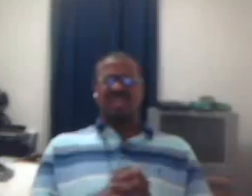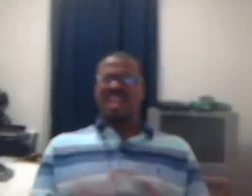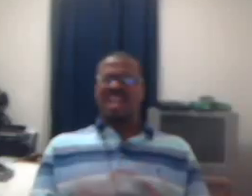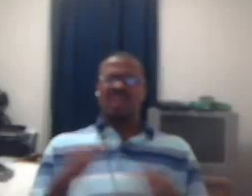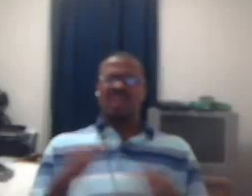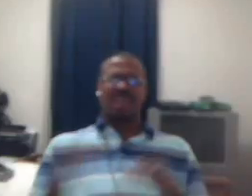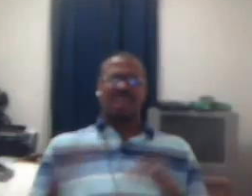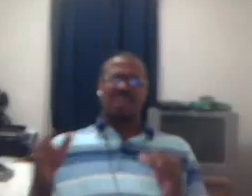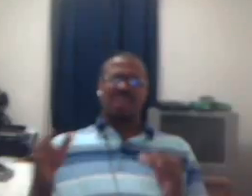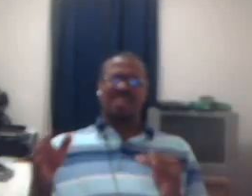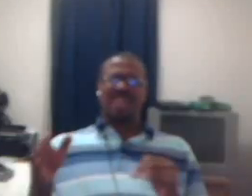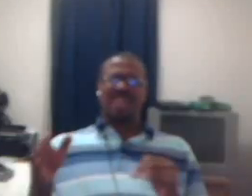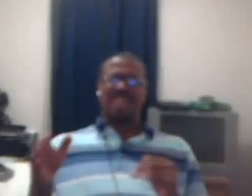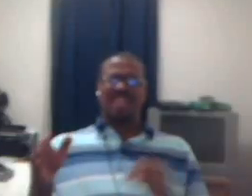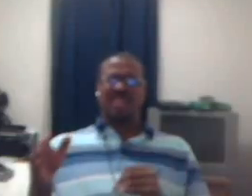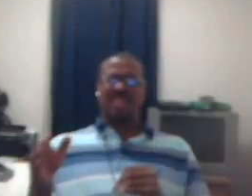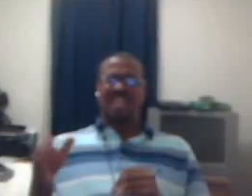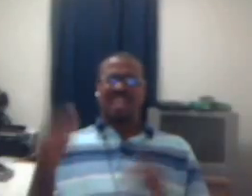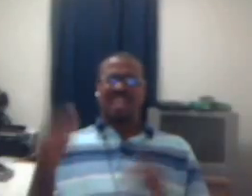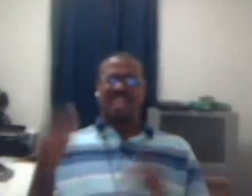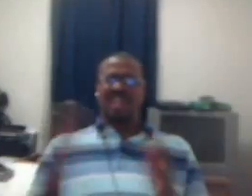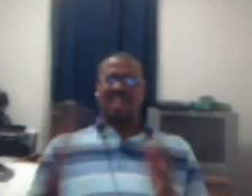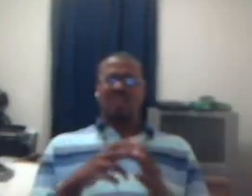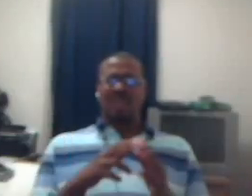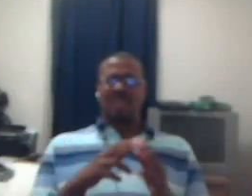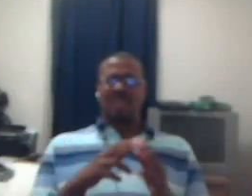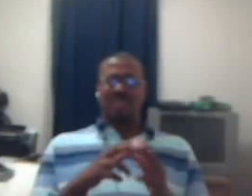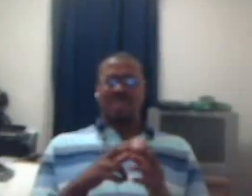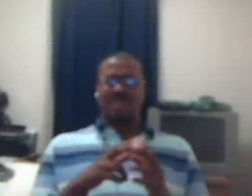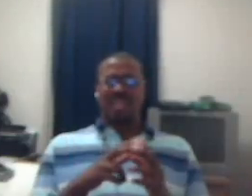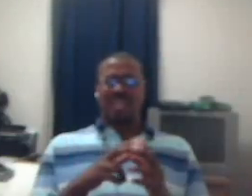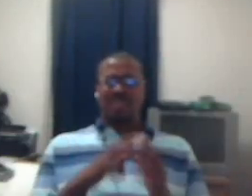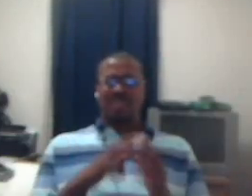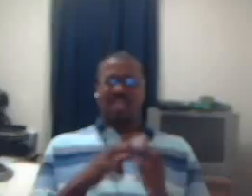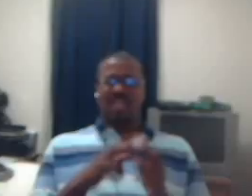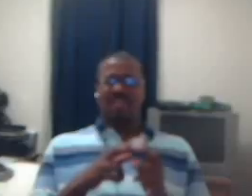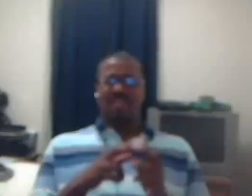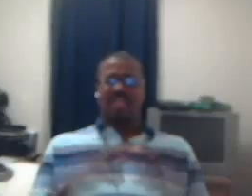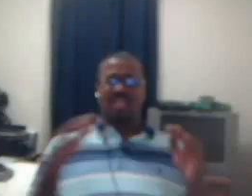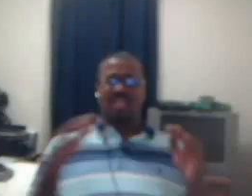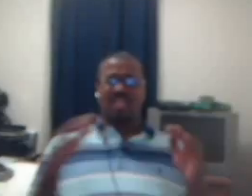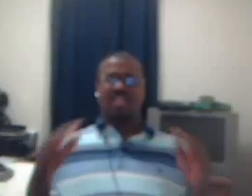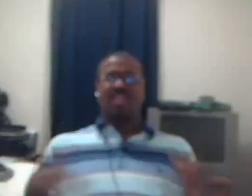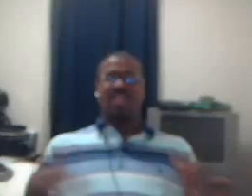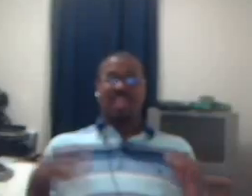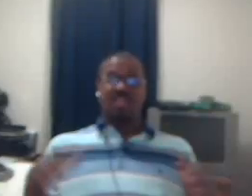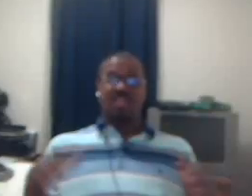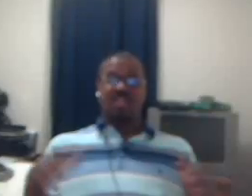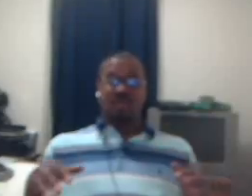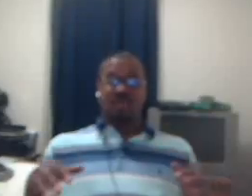not all black women is bad, okay? Not all white women is bad, okay? Y'all got to know,